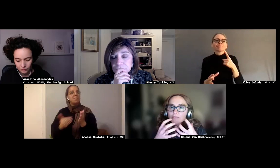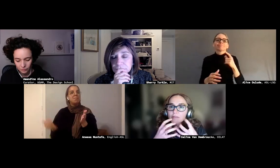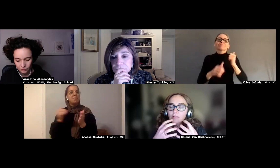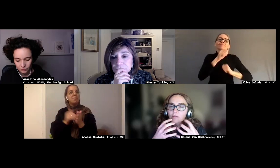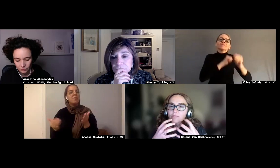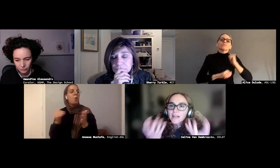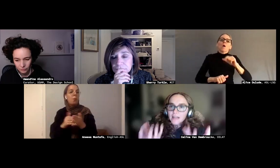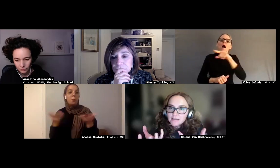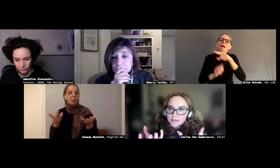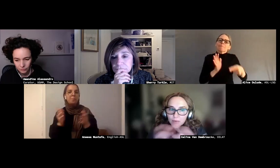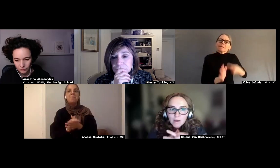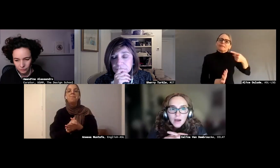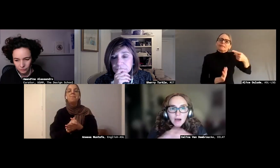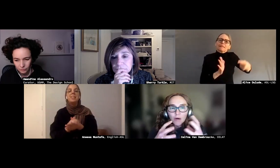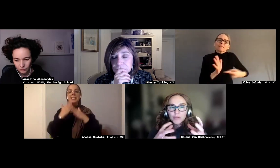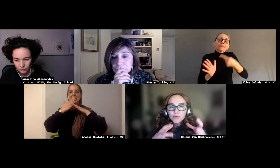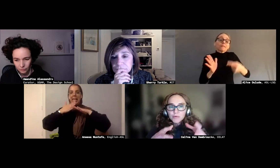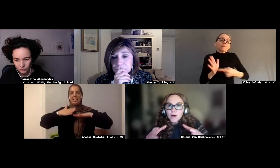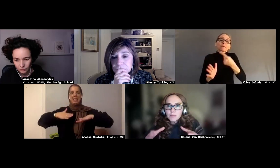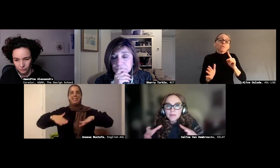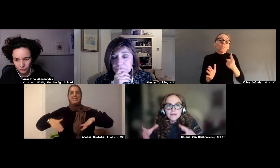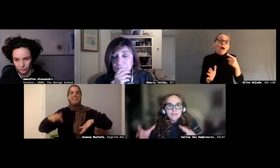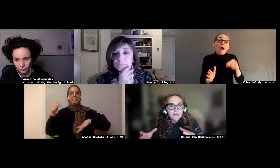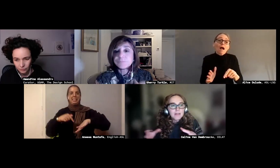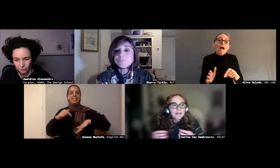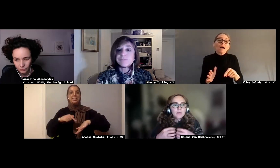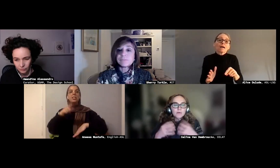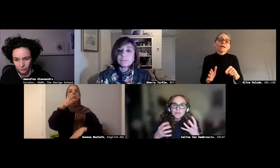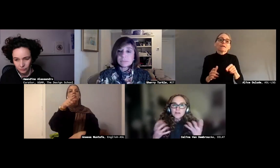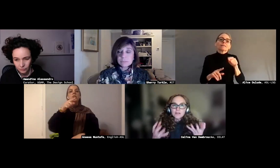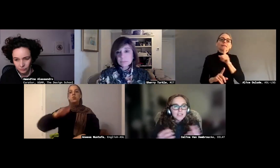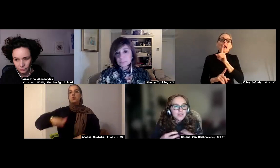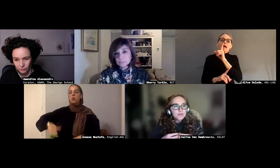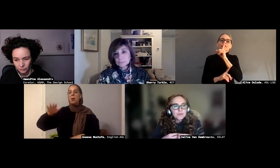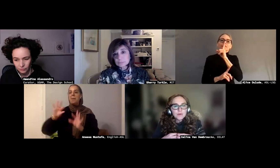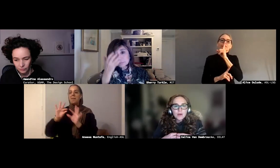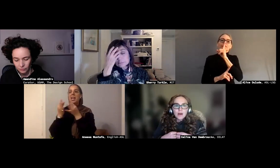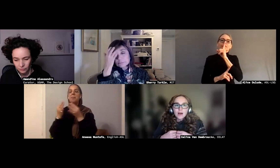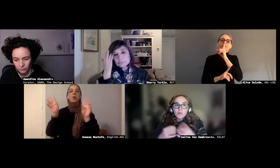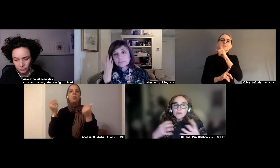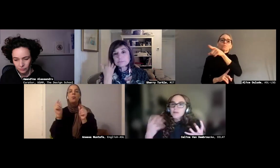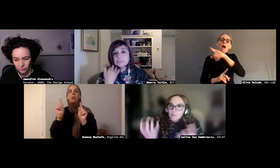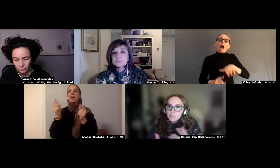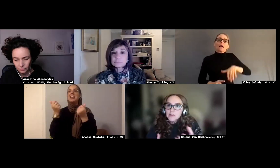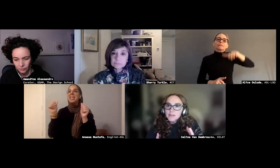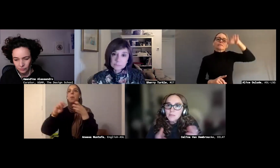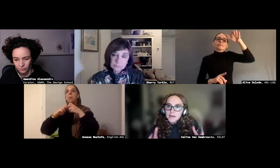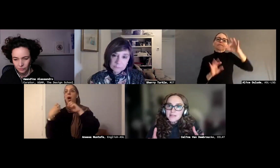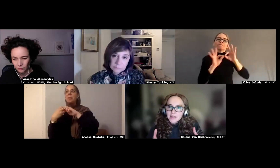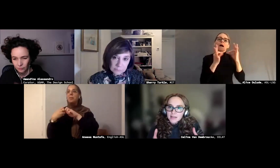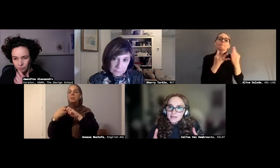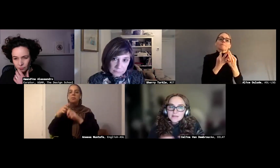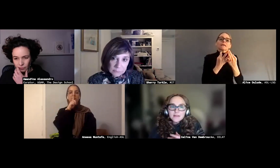issue of silence, how you grew up in a family where certain issues were surrounded